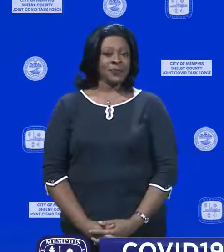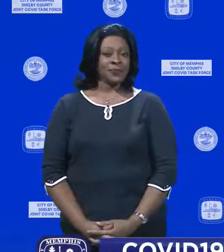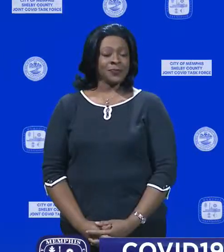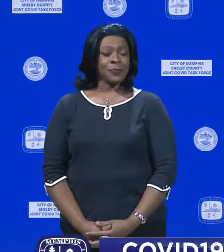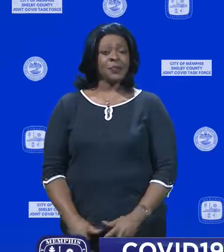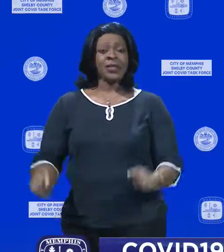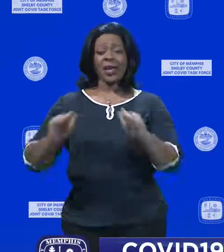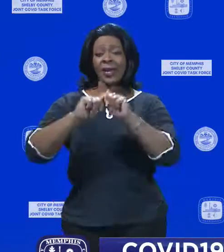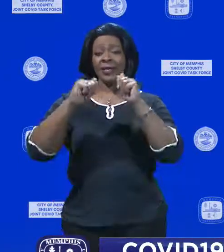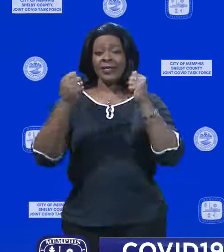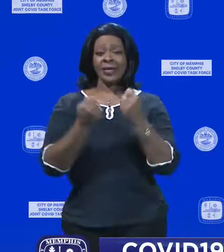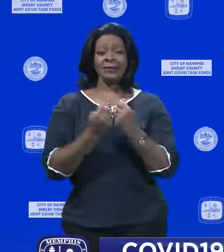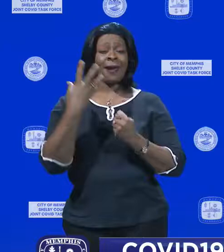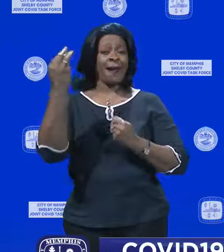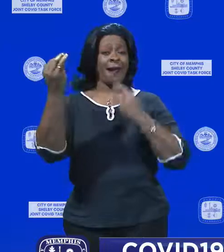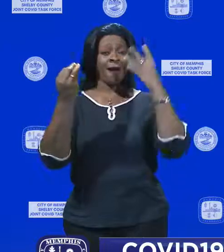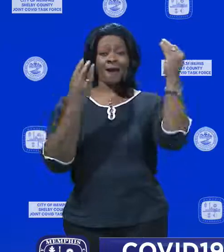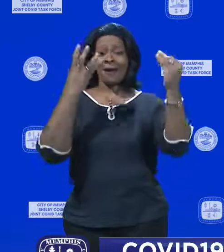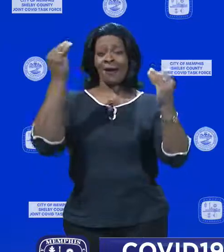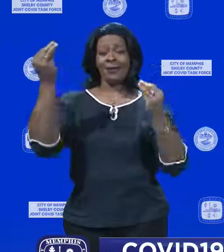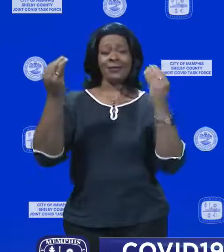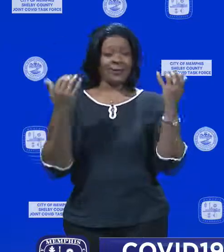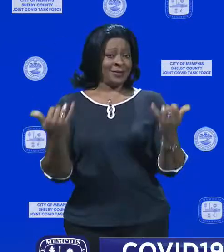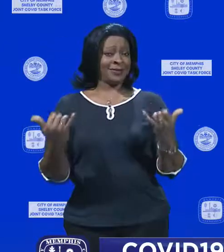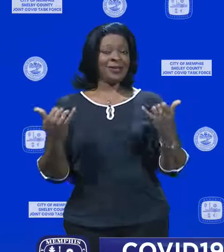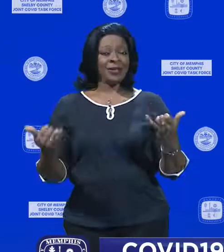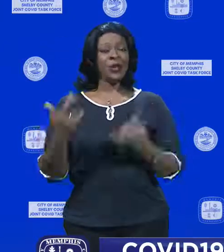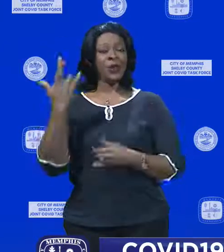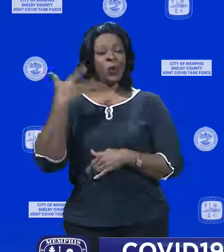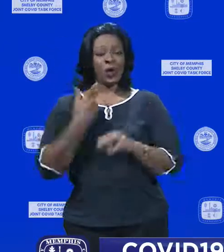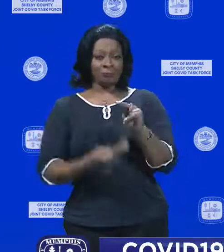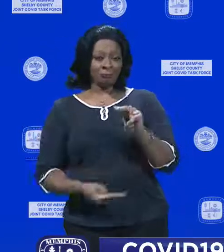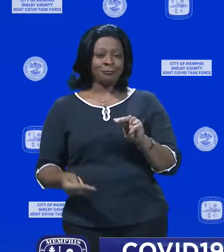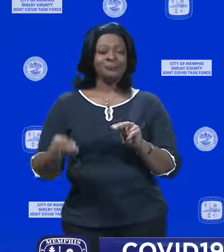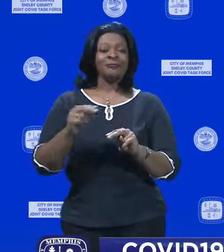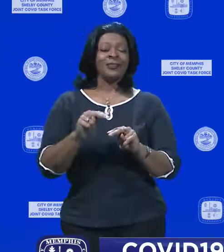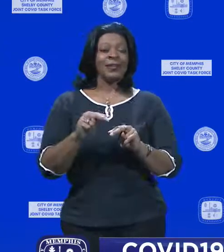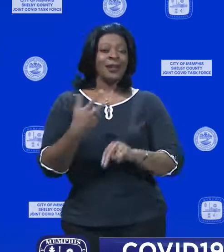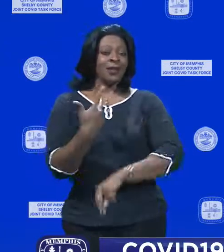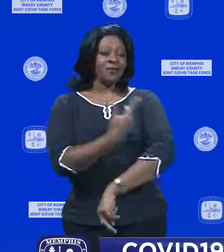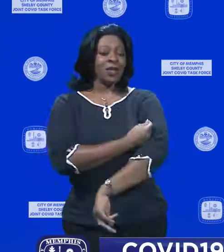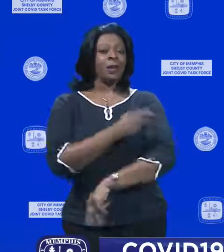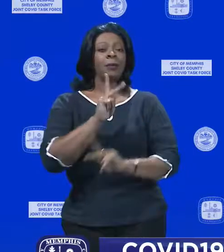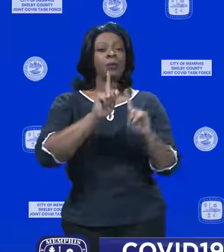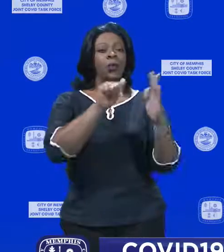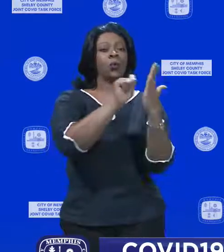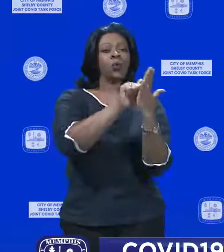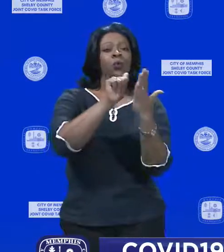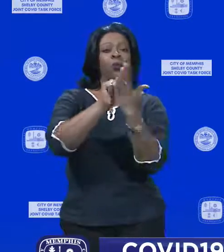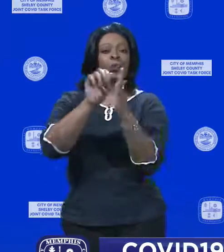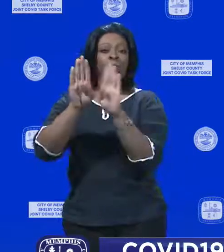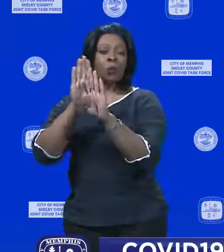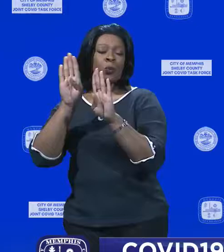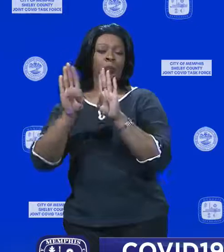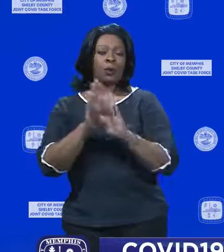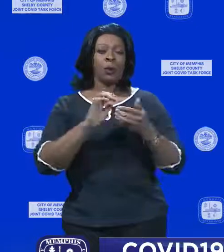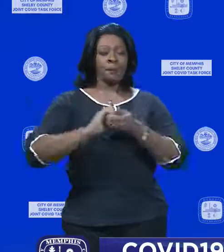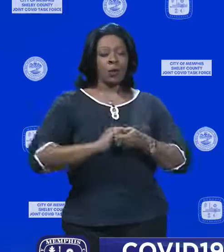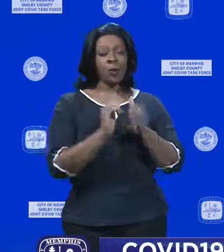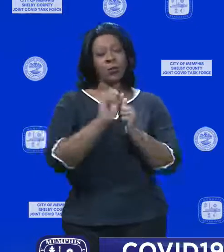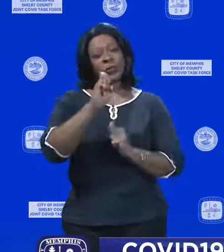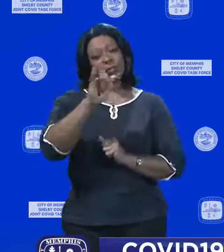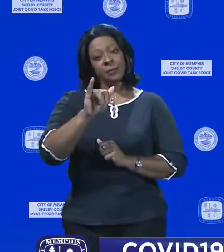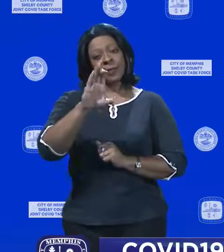Our teams are in the street. I think that's some of the reason that we've had an uptick, is we're going door to door in partnership, Shelby